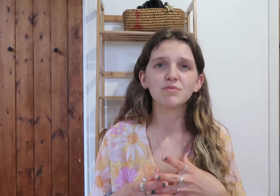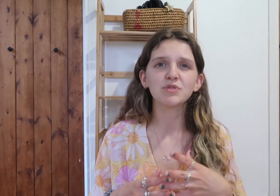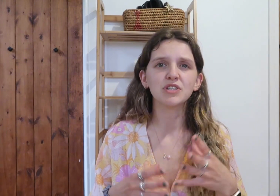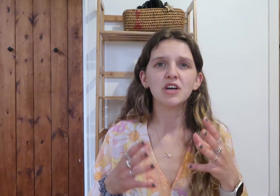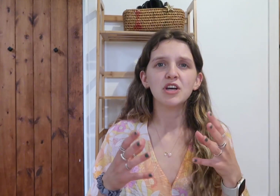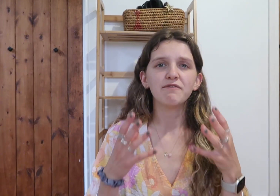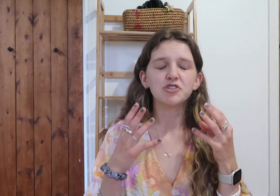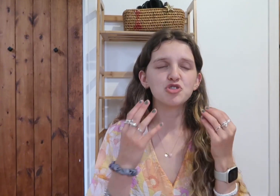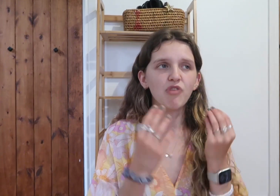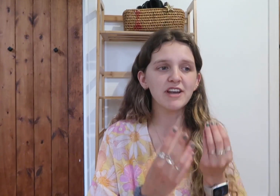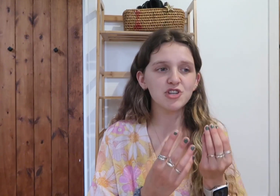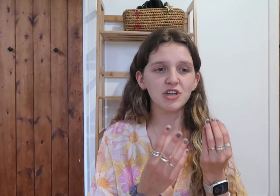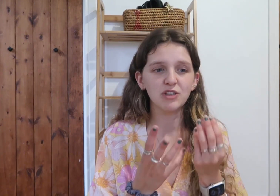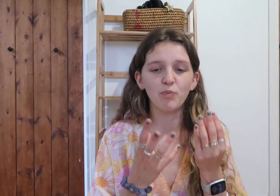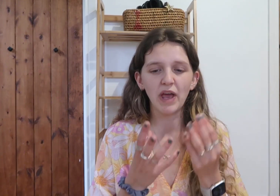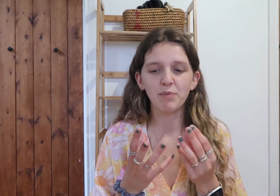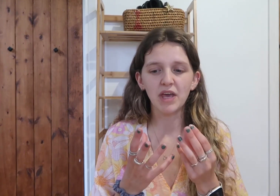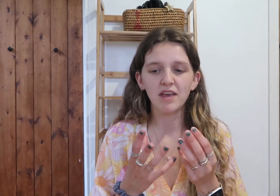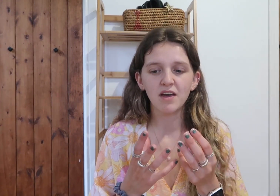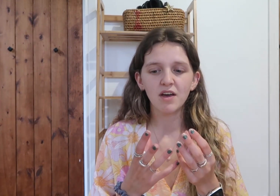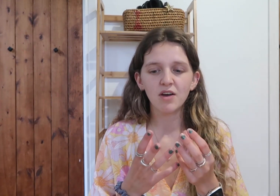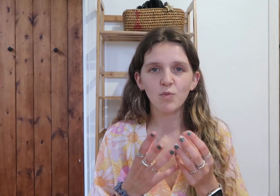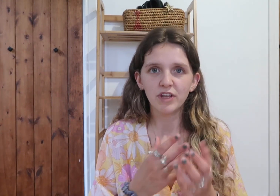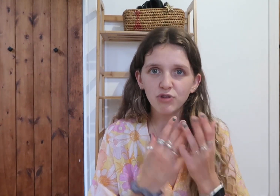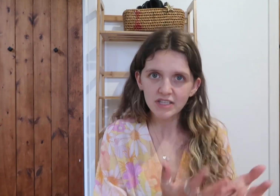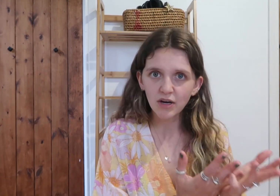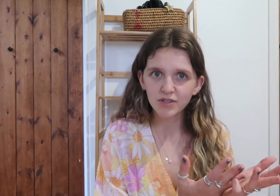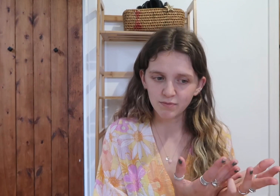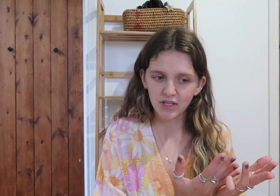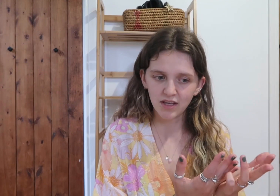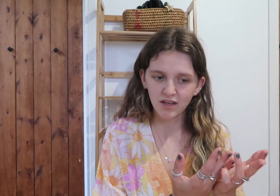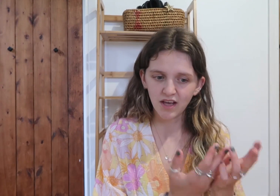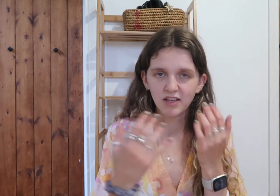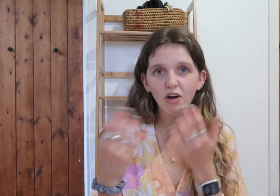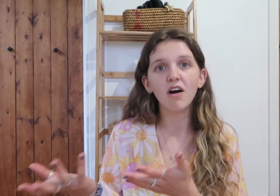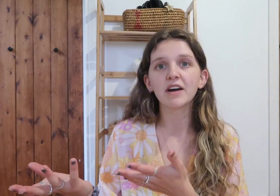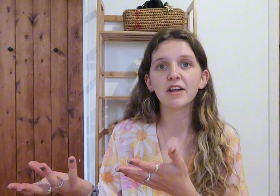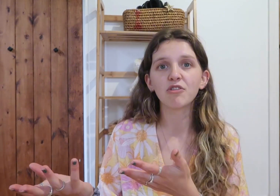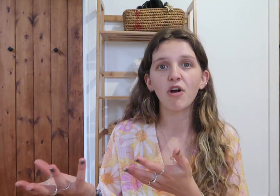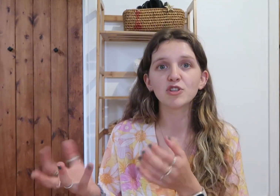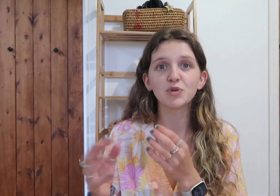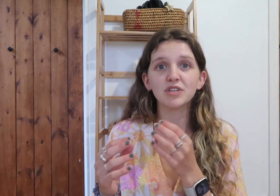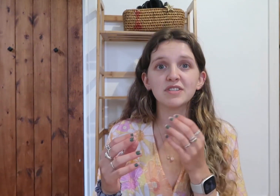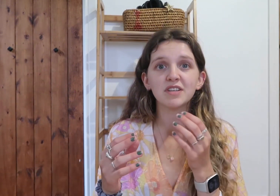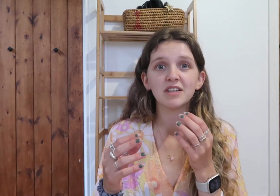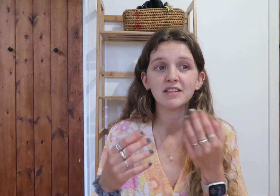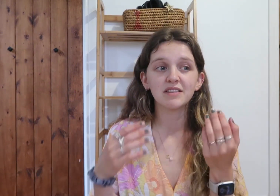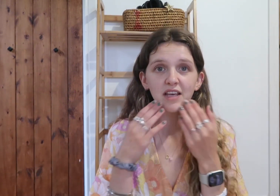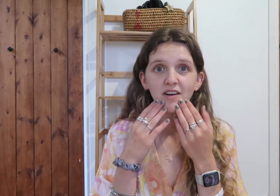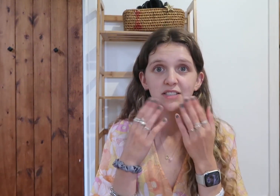tantrums and frustration in your baby when they're trying to tell you something and they can't get it across because they can't